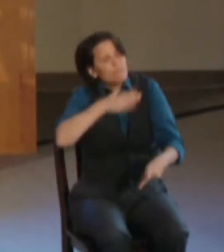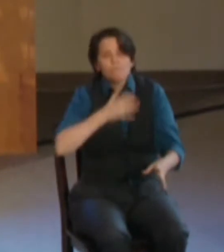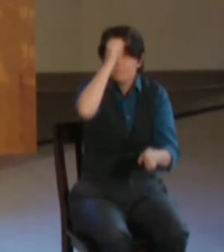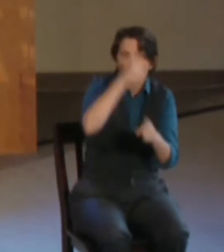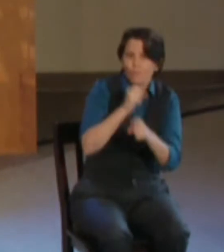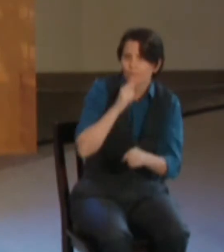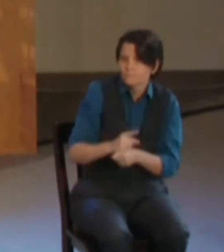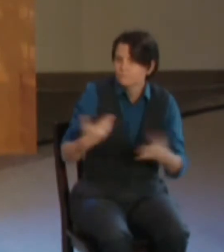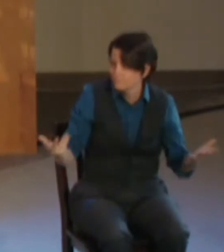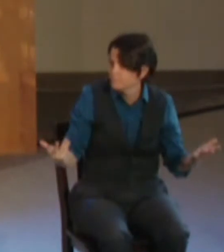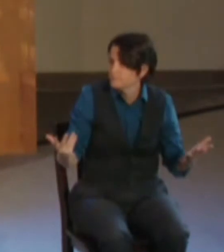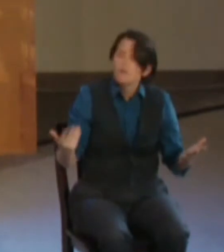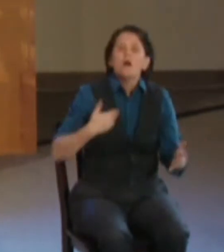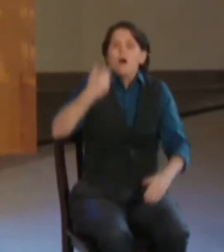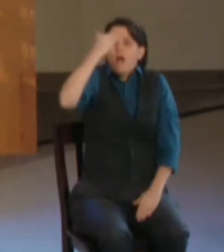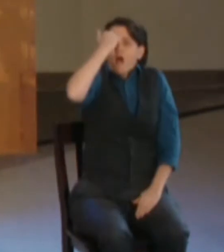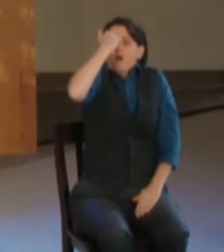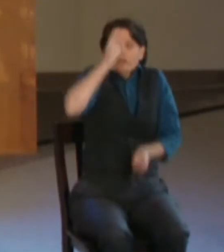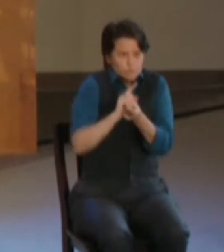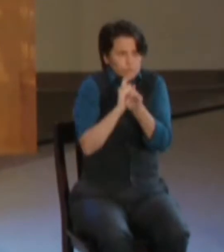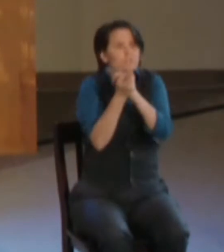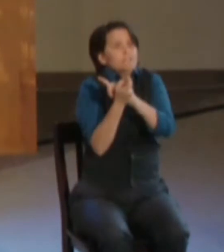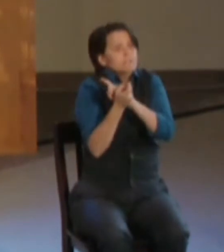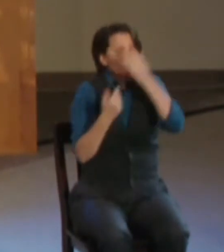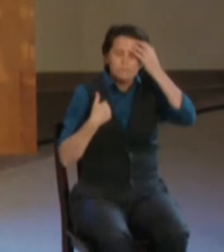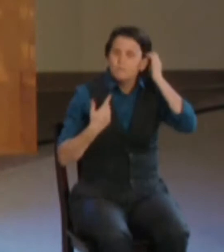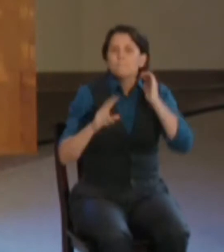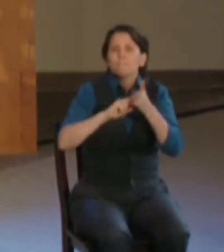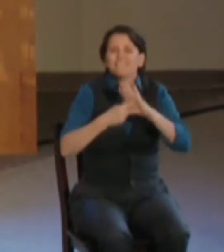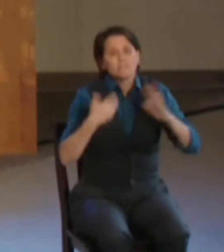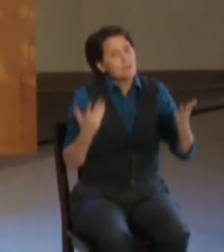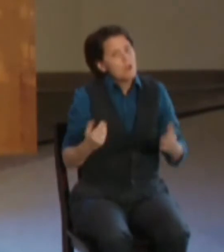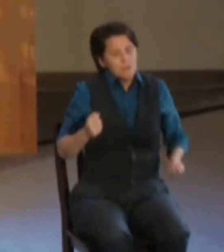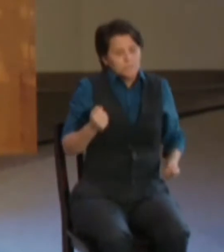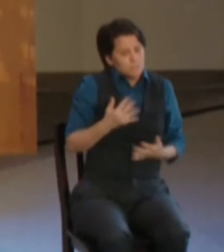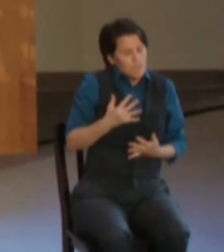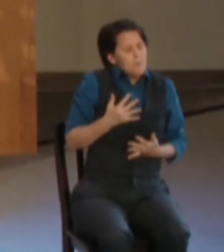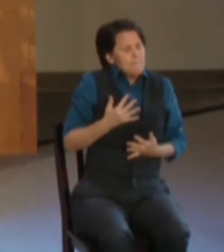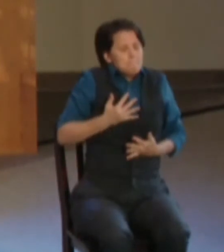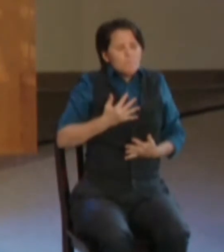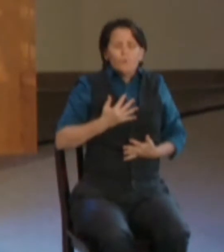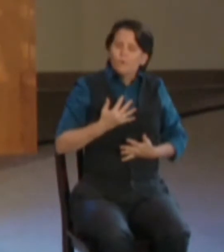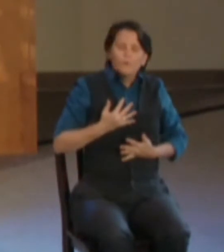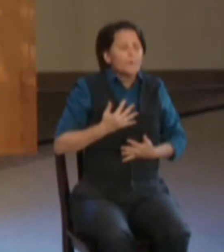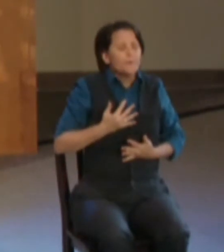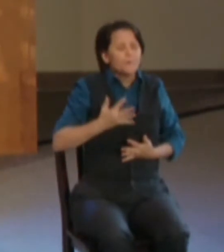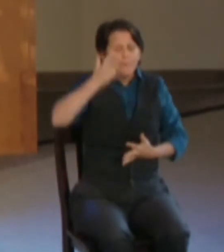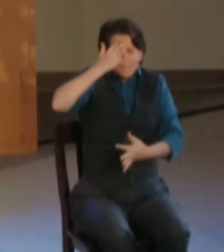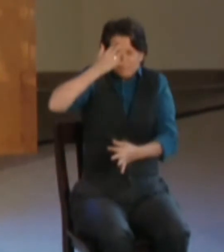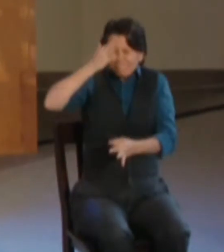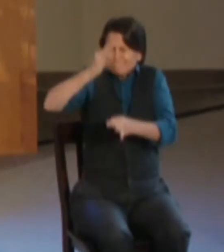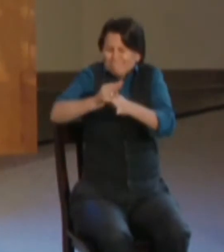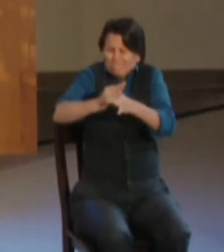Evolution of consciousness means I may be afraid, but I have enough faith to take action